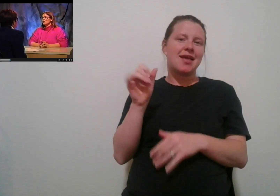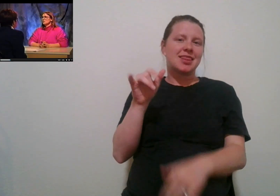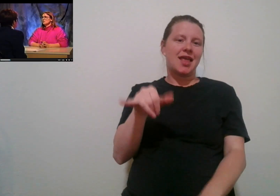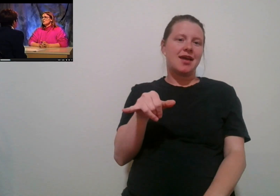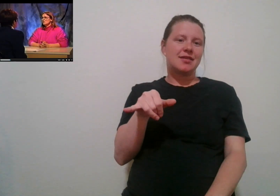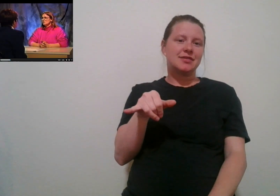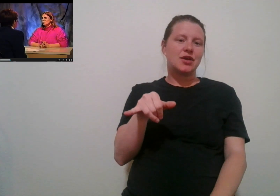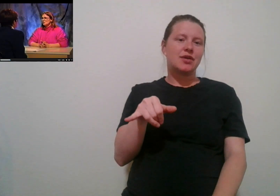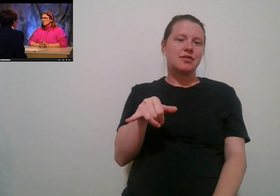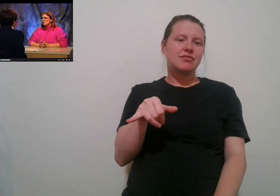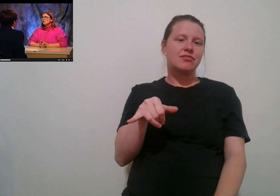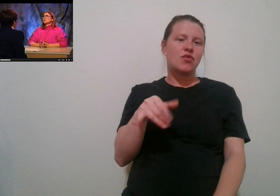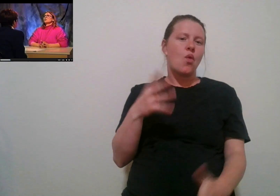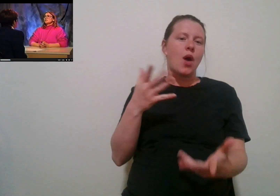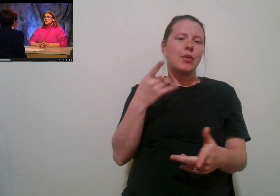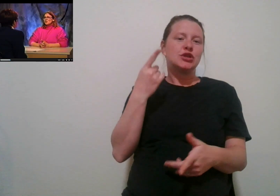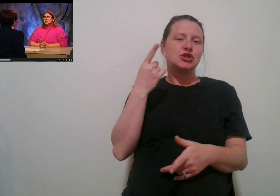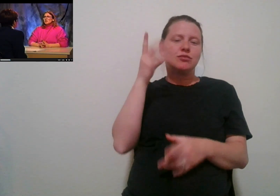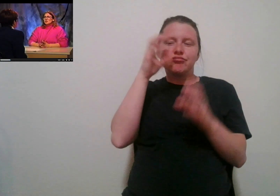for?